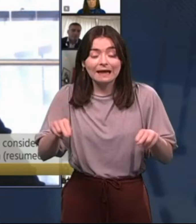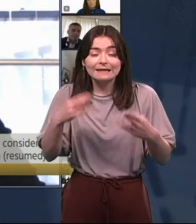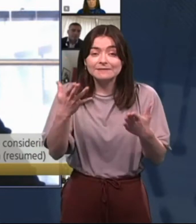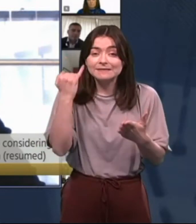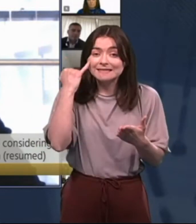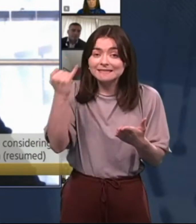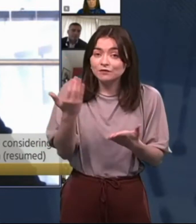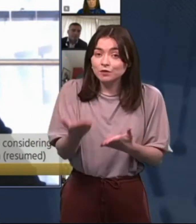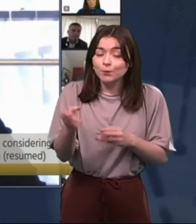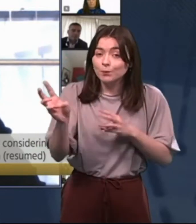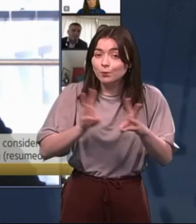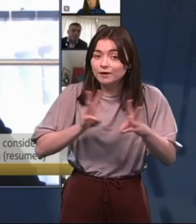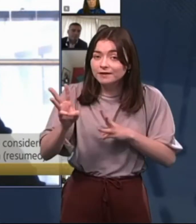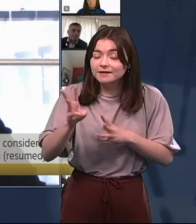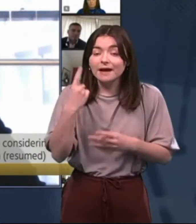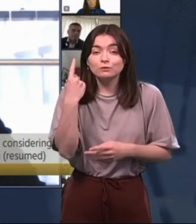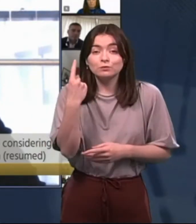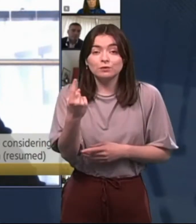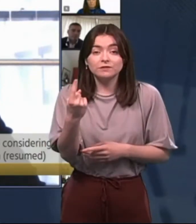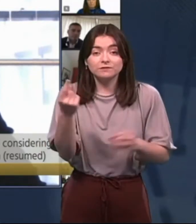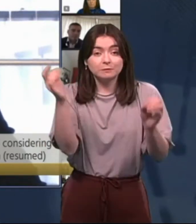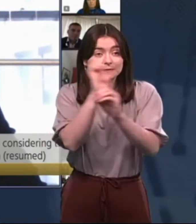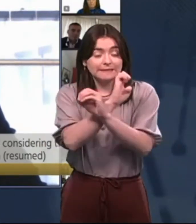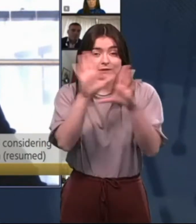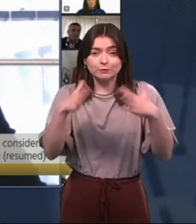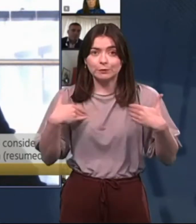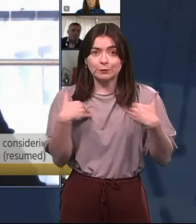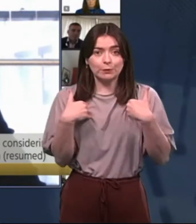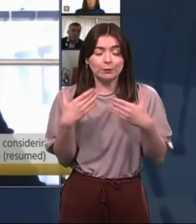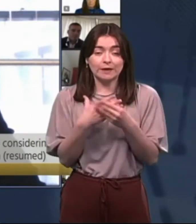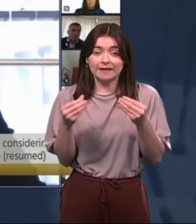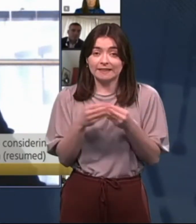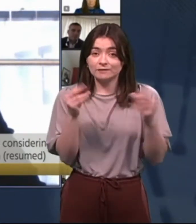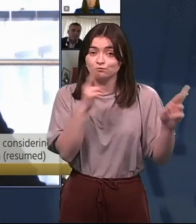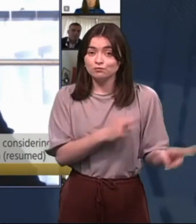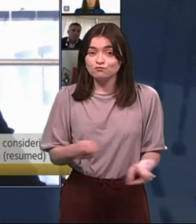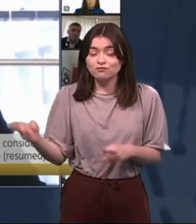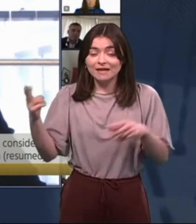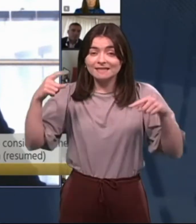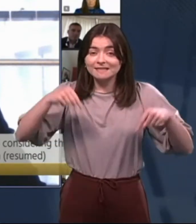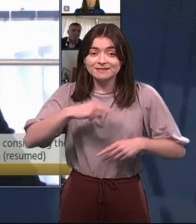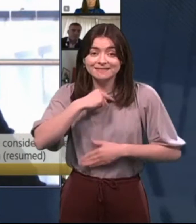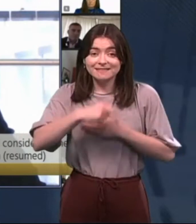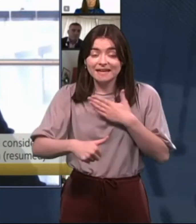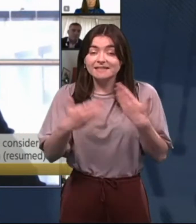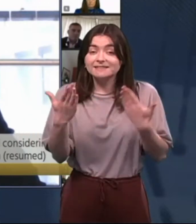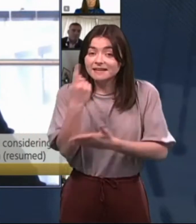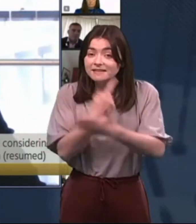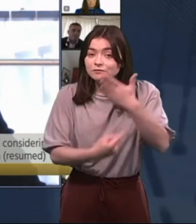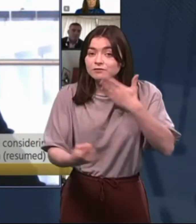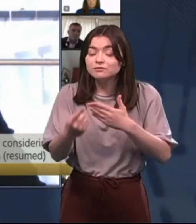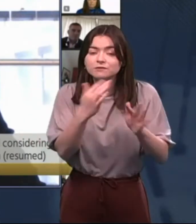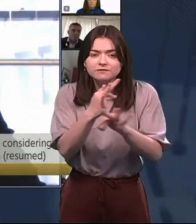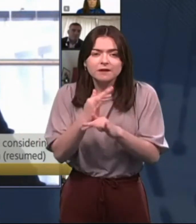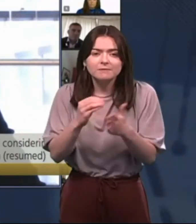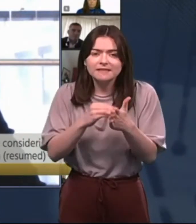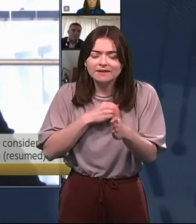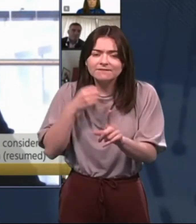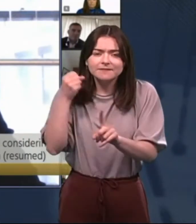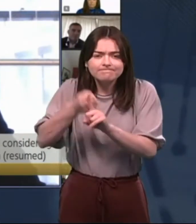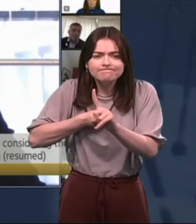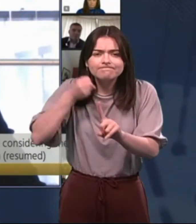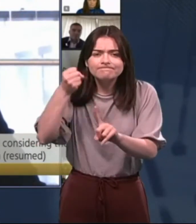work. And one of the clearest and most worrying points raised before the committee has been that individuals and families have to fight for